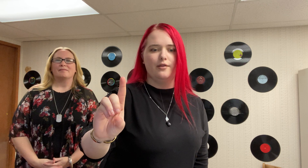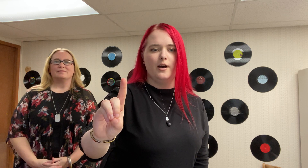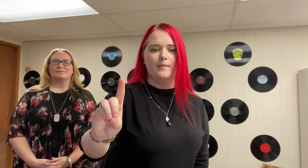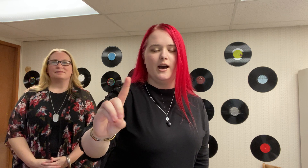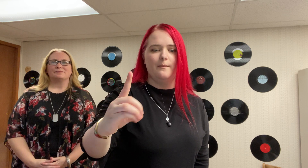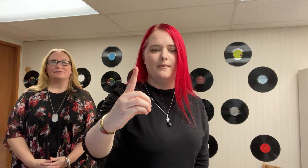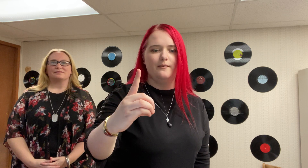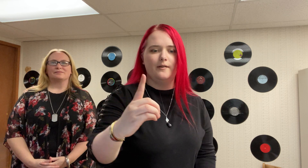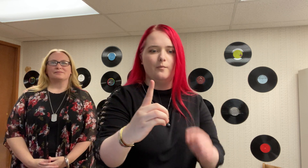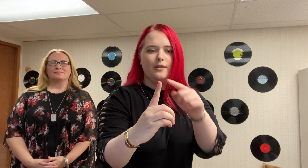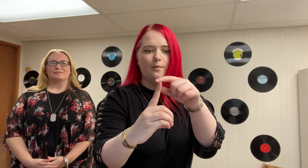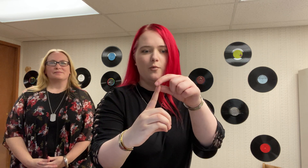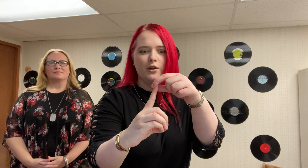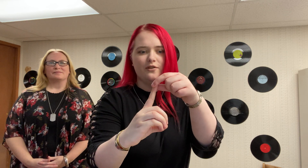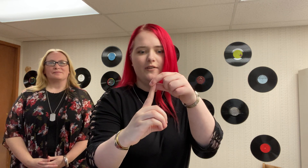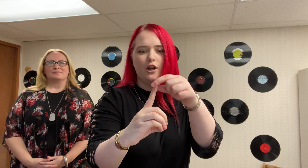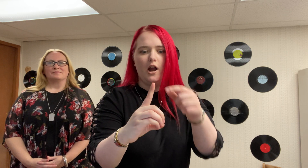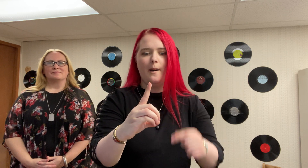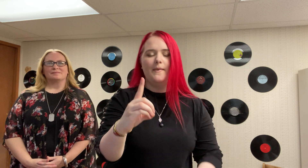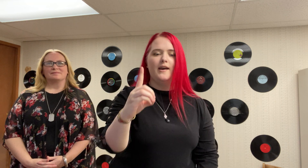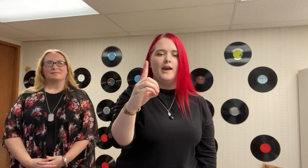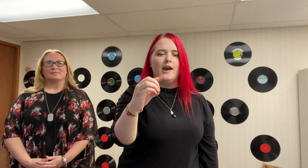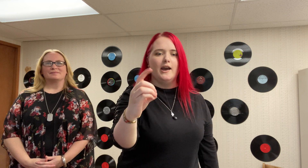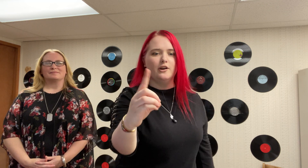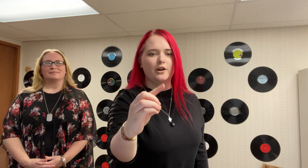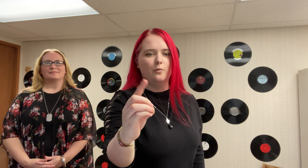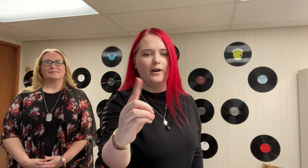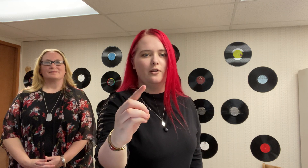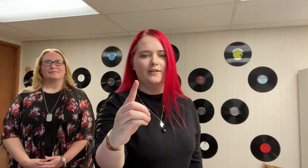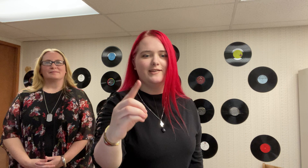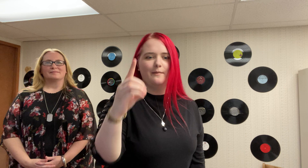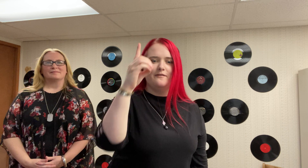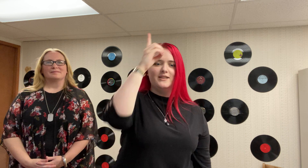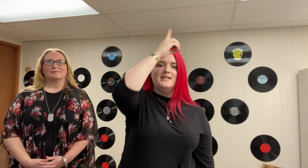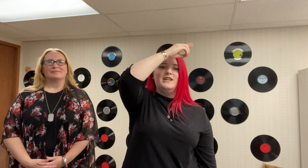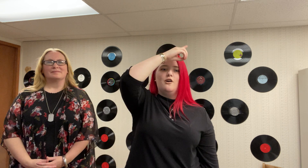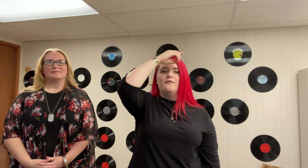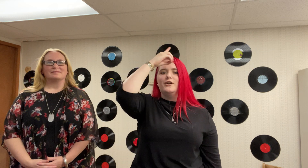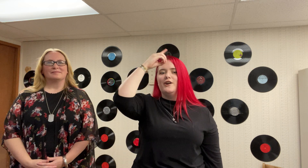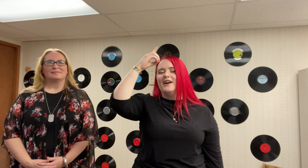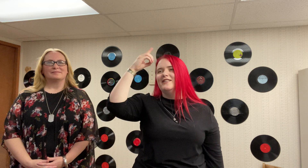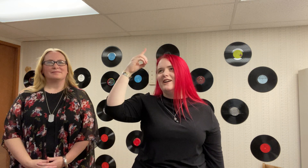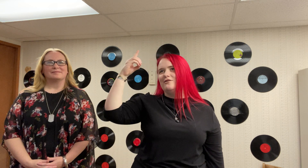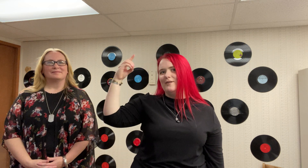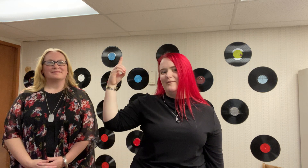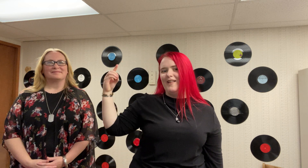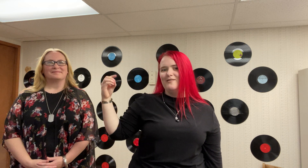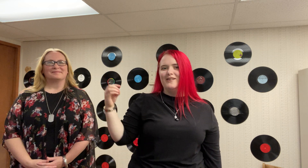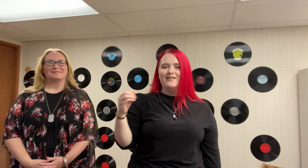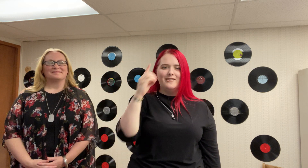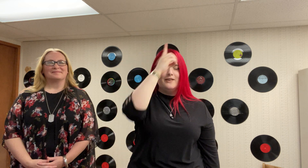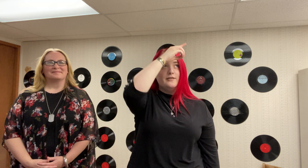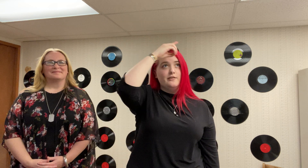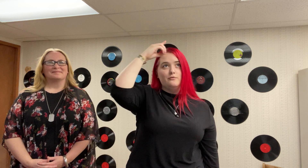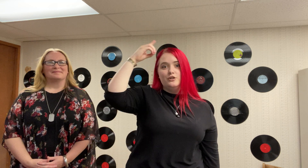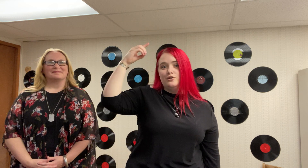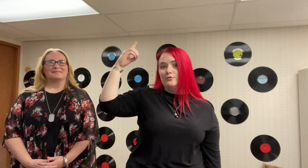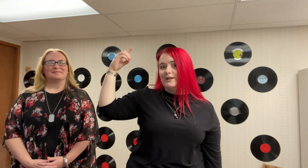thumb up with your pointer finger up. And you're going to wiggle the stem of the D over your head like a dream cloud. So